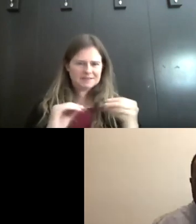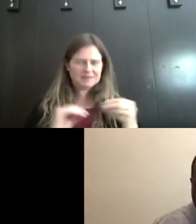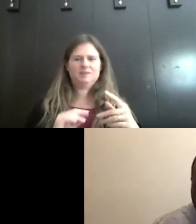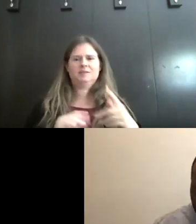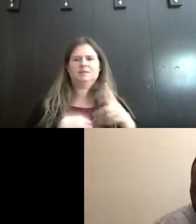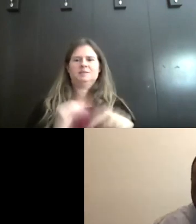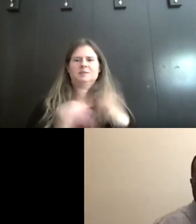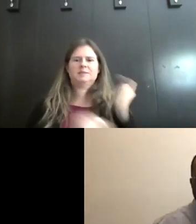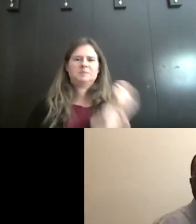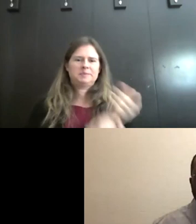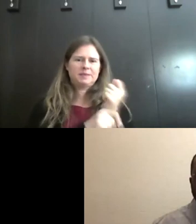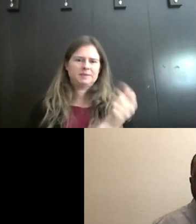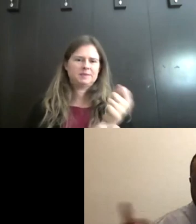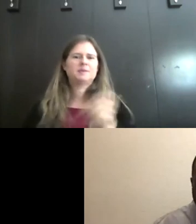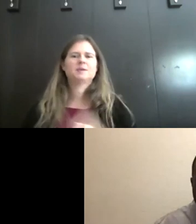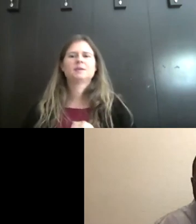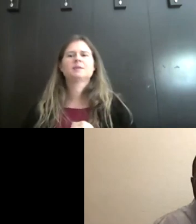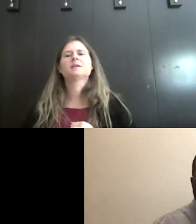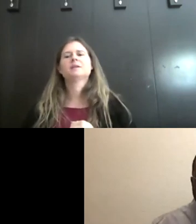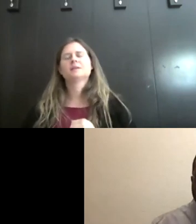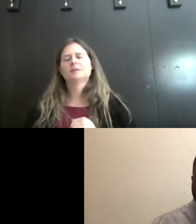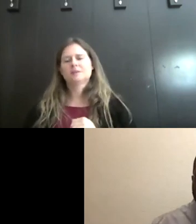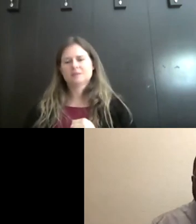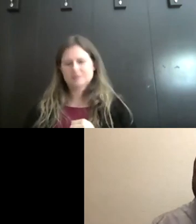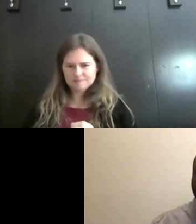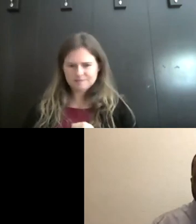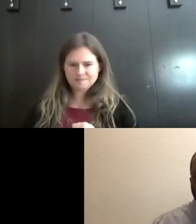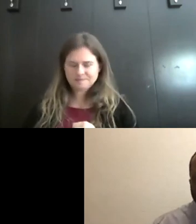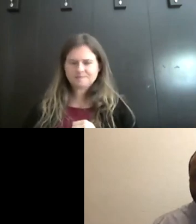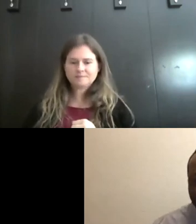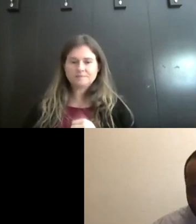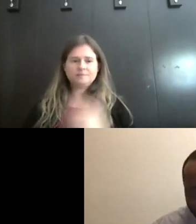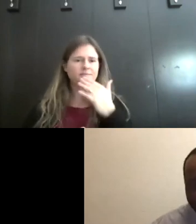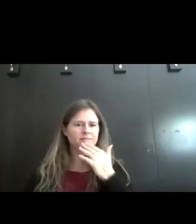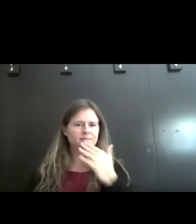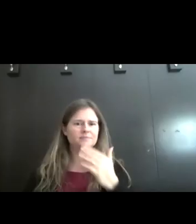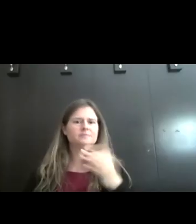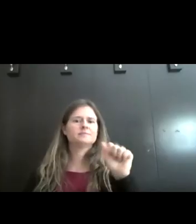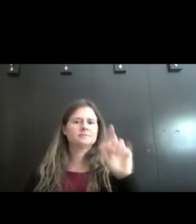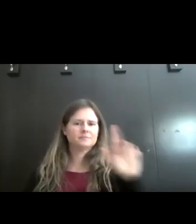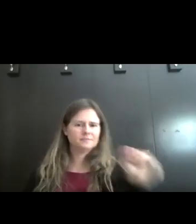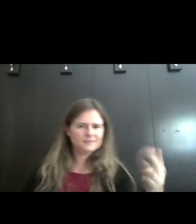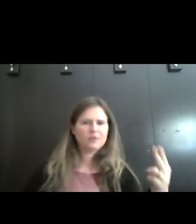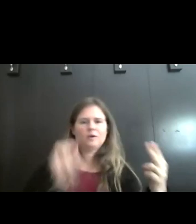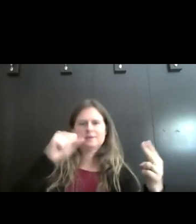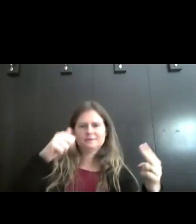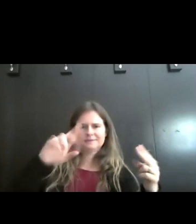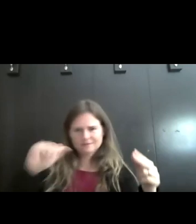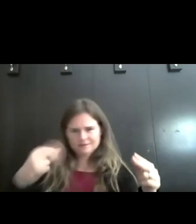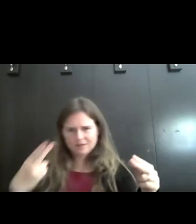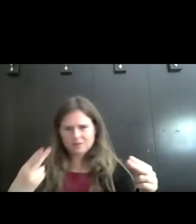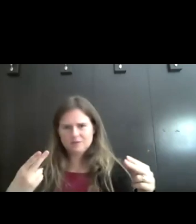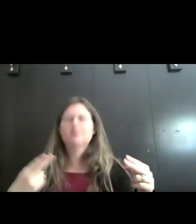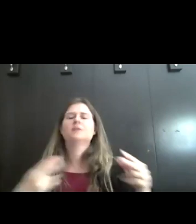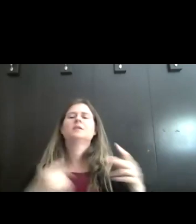of the efforts that were underway there. I want to thank both Sarahs for